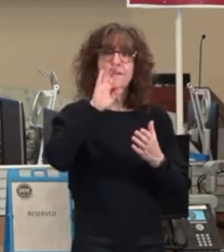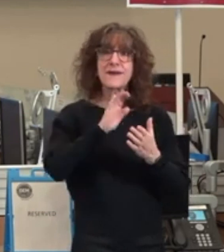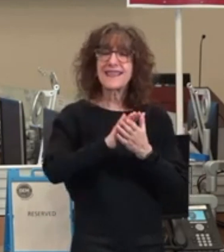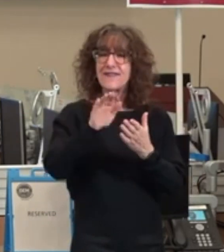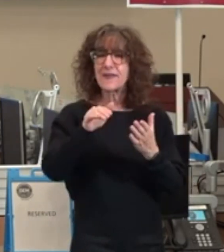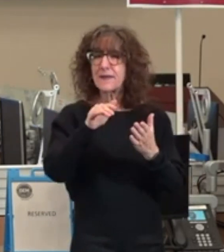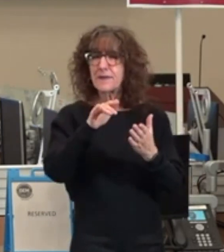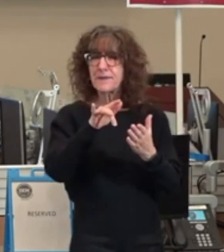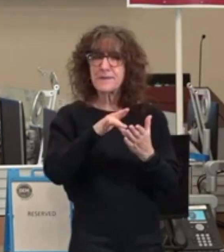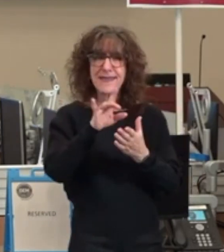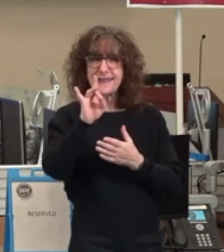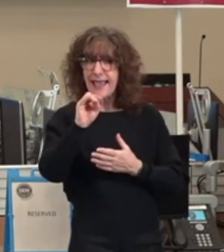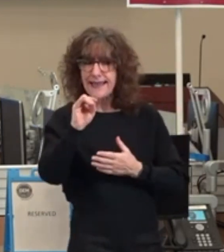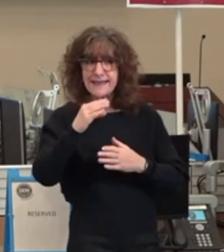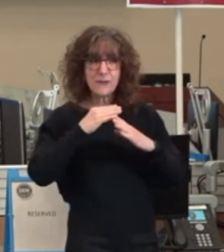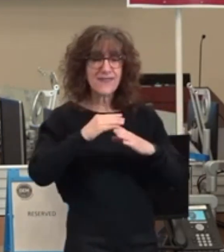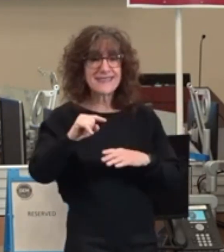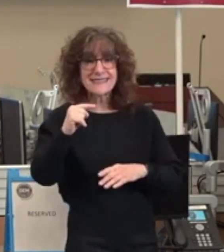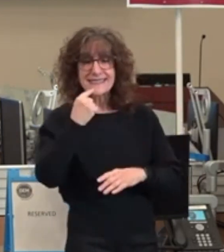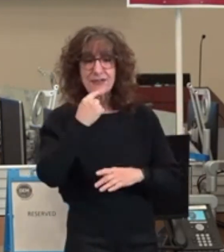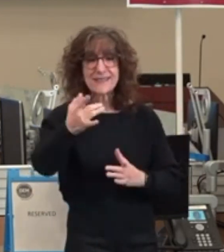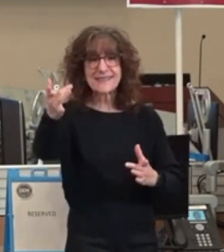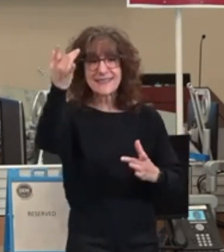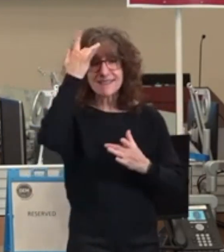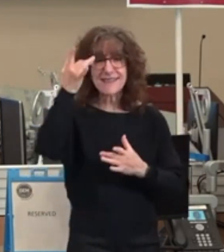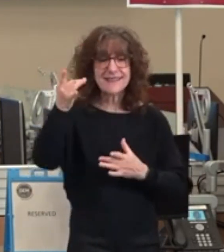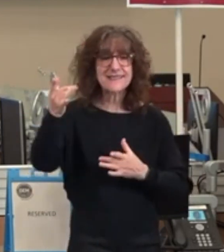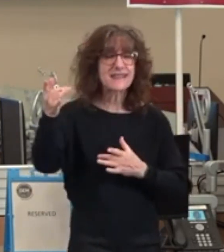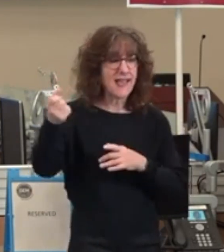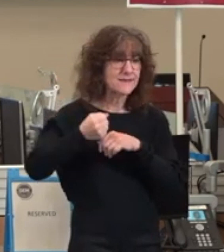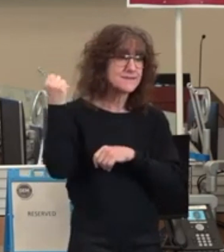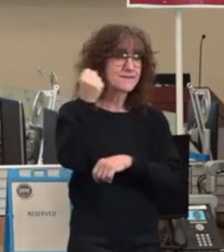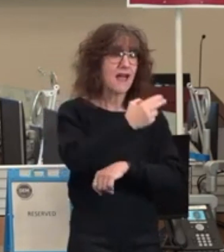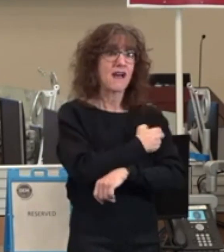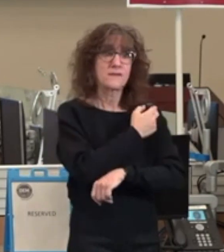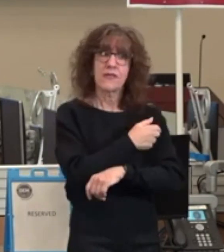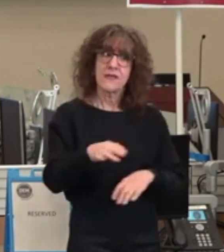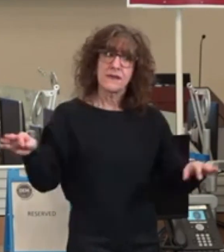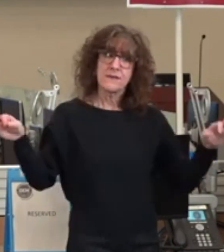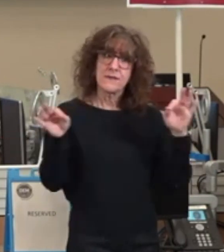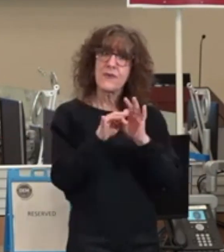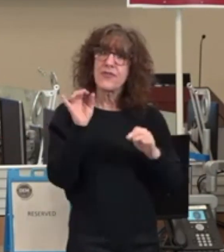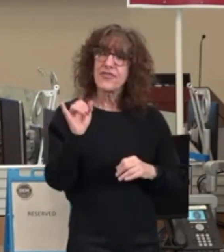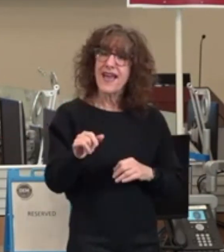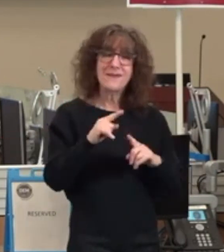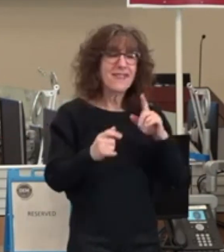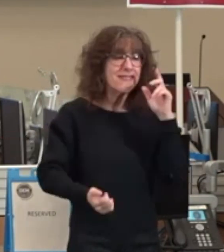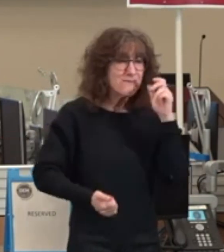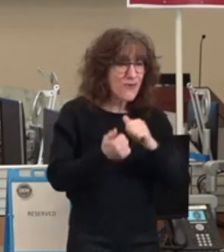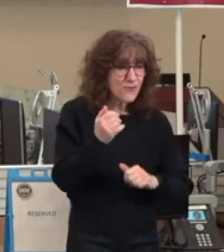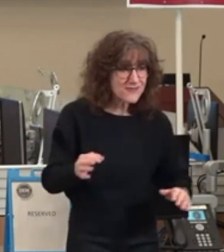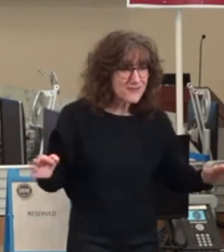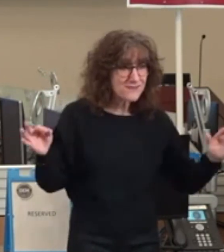in the mid-80s in terms of preventing serious illness and hospitalizations. That's also important. But the most